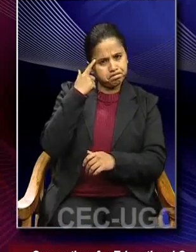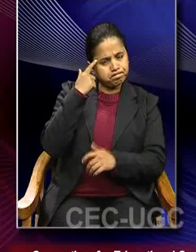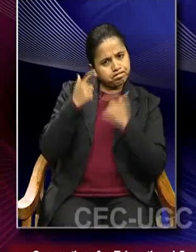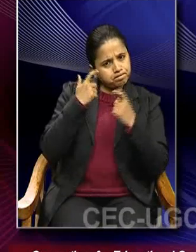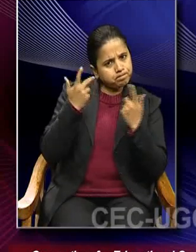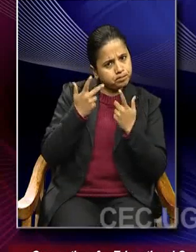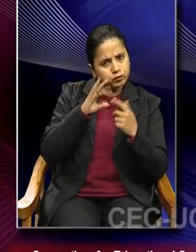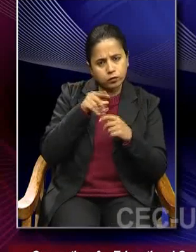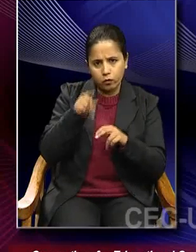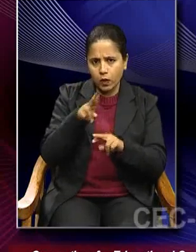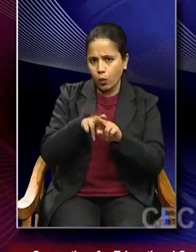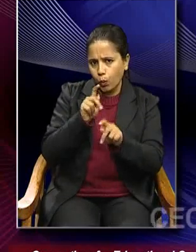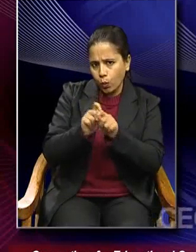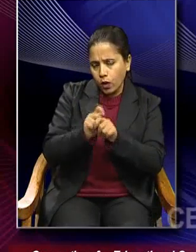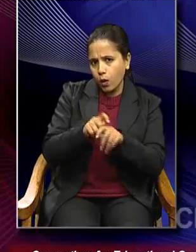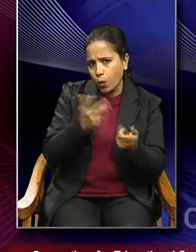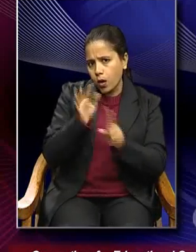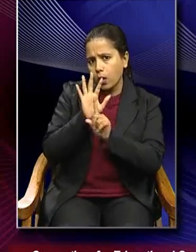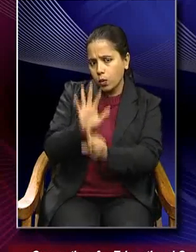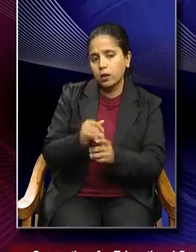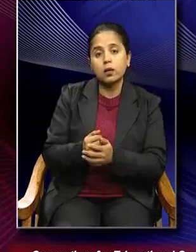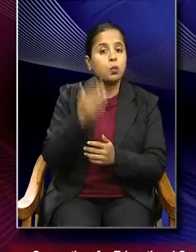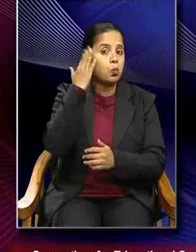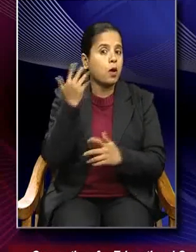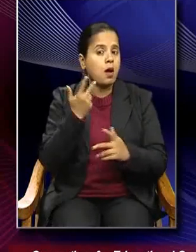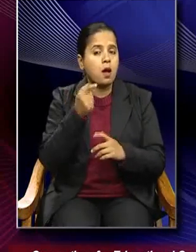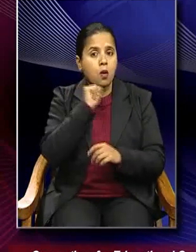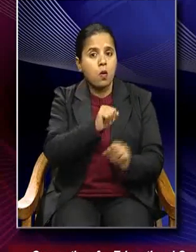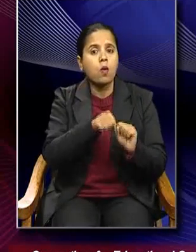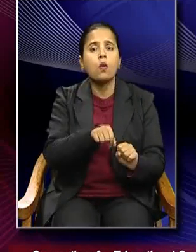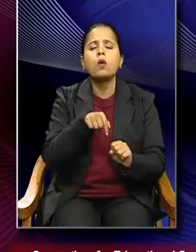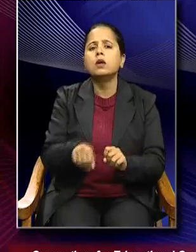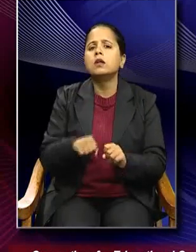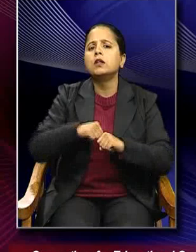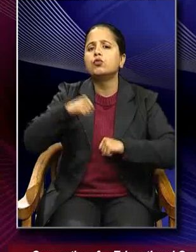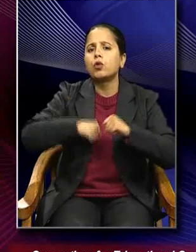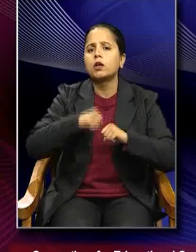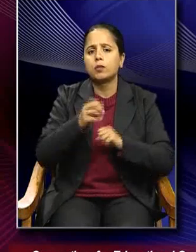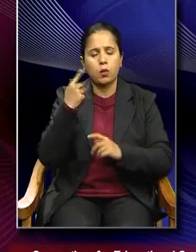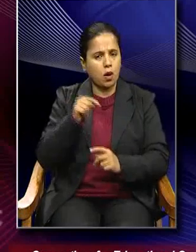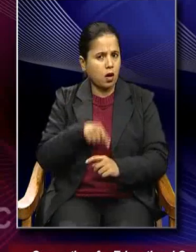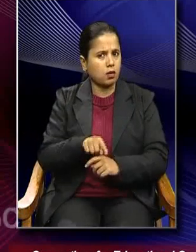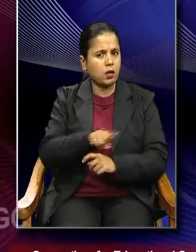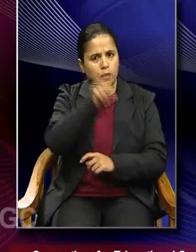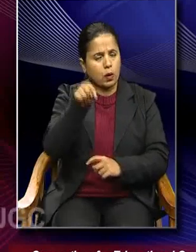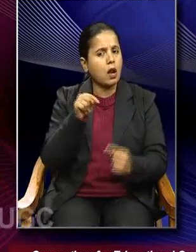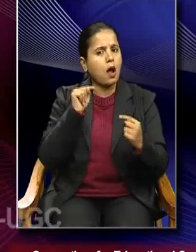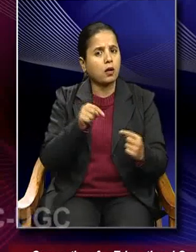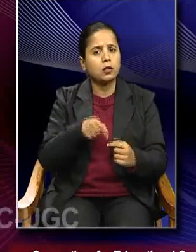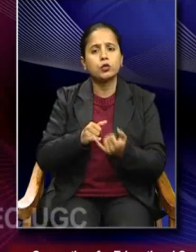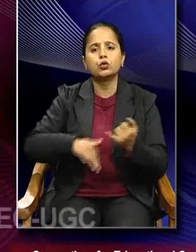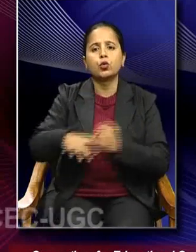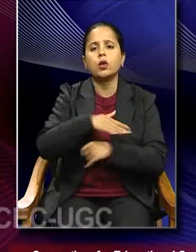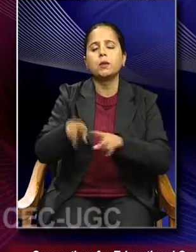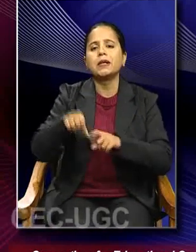structural functionalist approach. Why? Because the structural functionalist argued that society was a